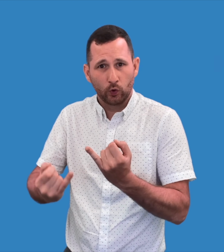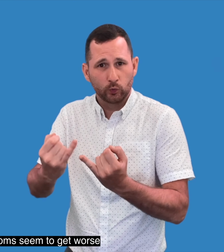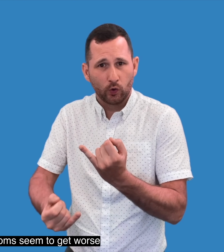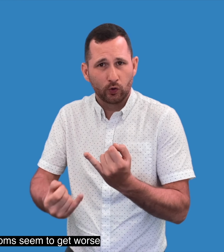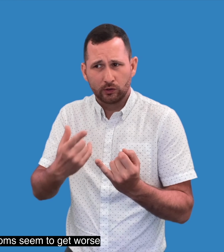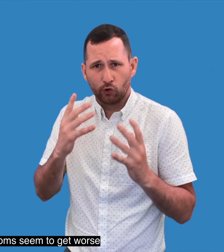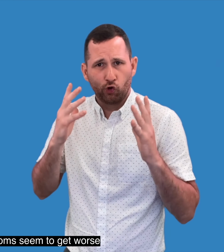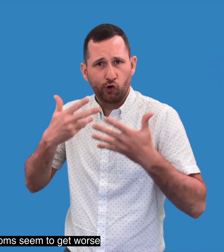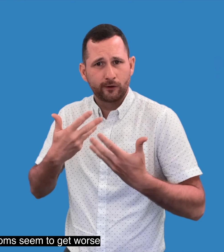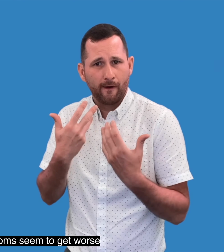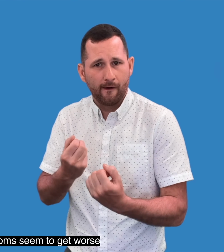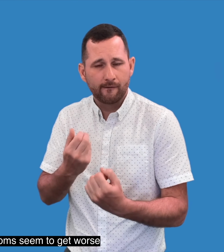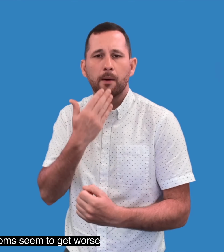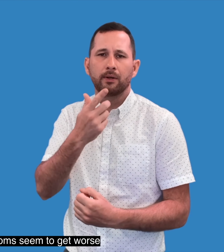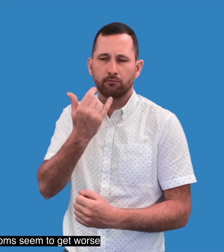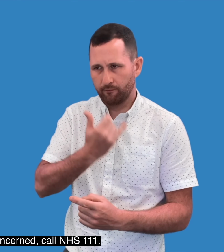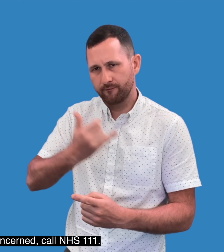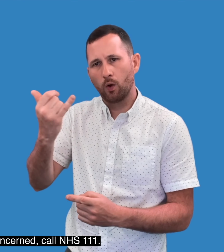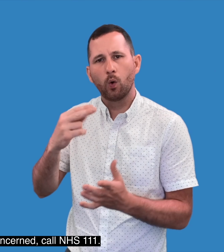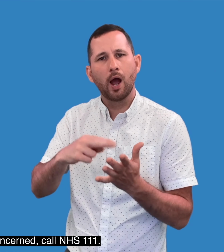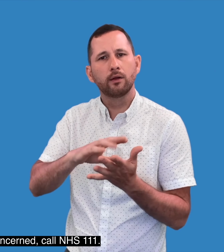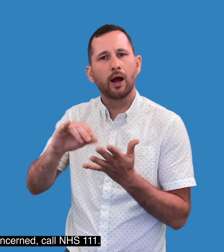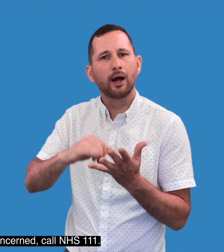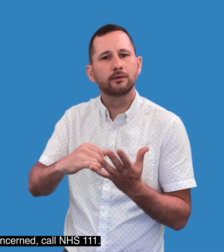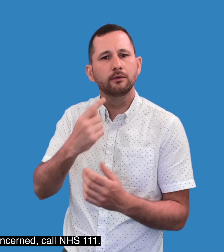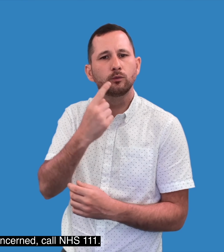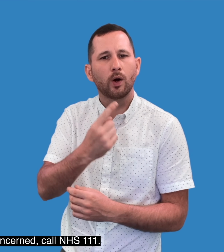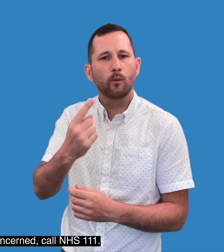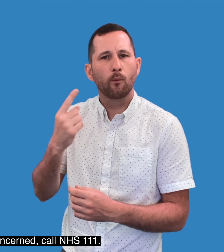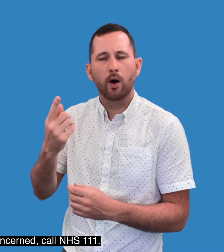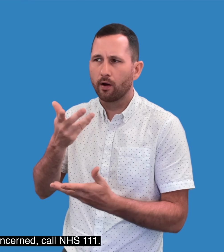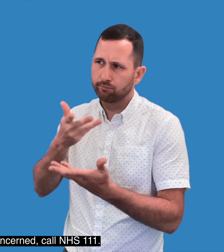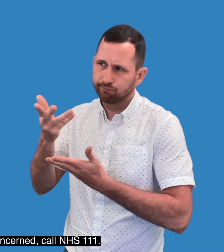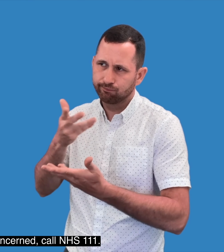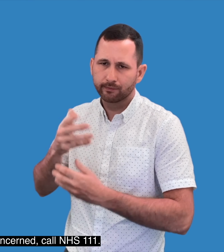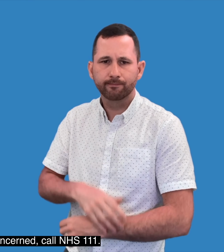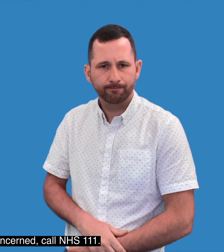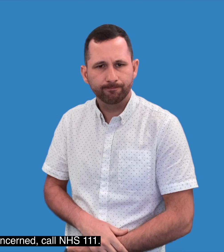If your symptoms seem to get worse or you're concerned, call NHS 111.